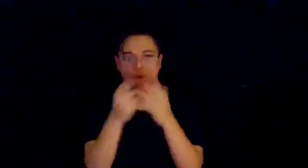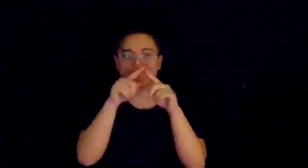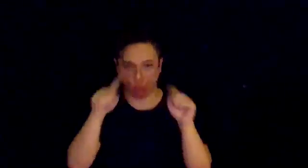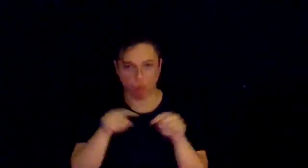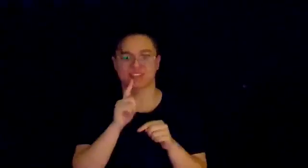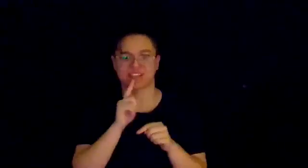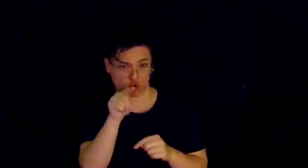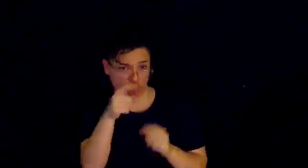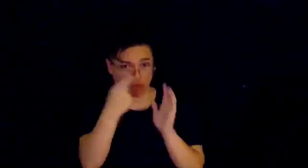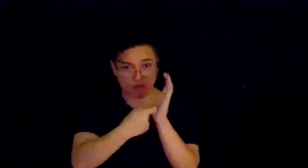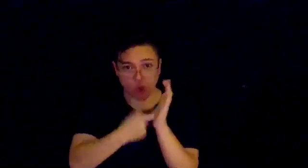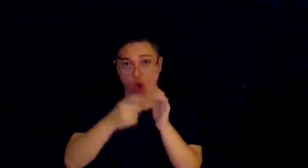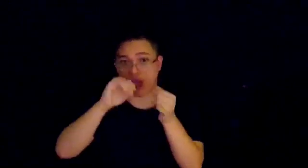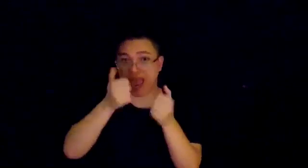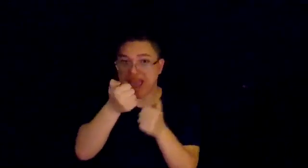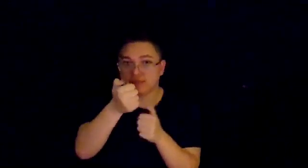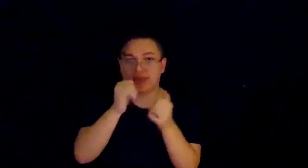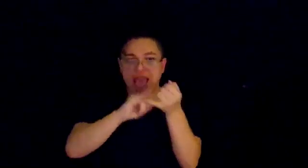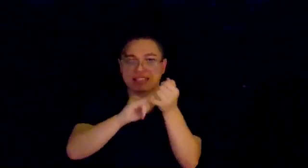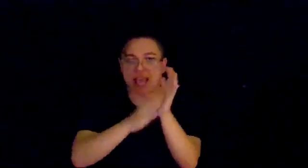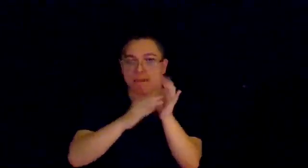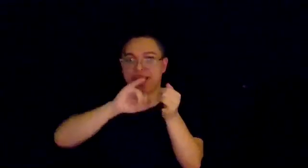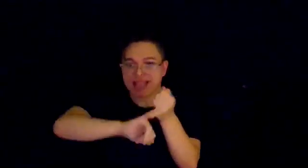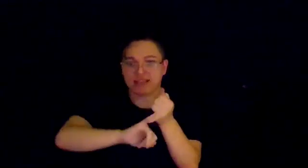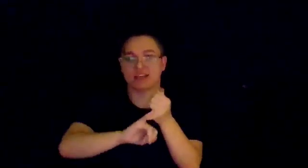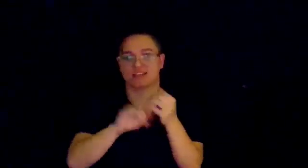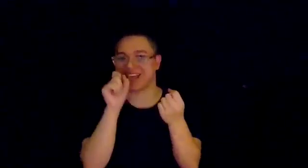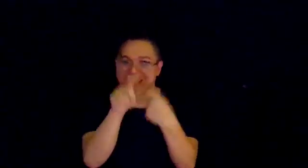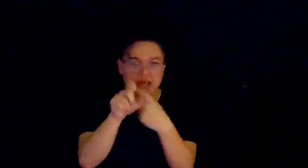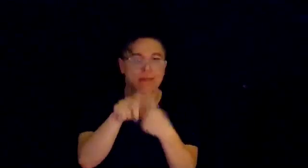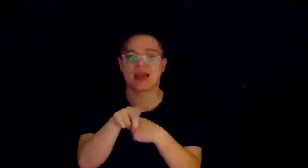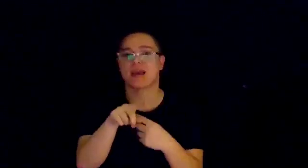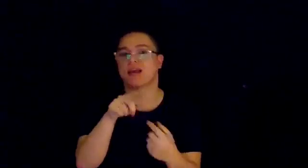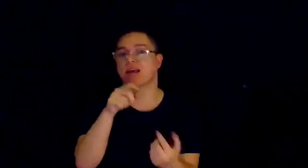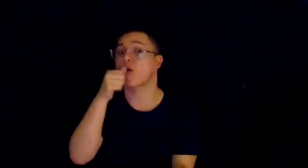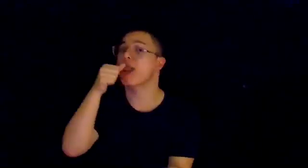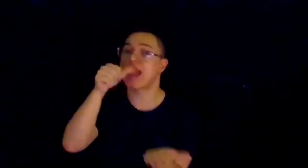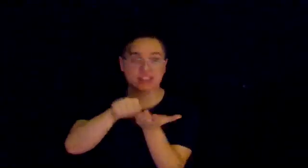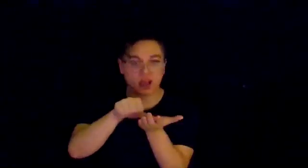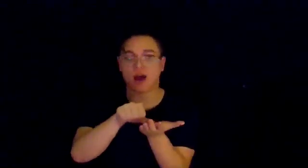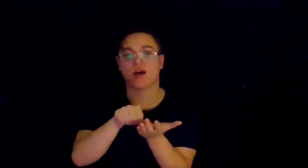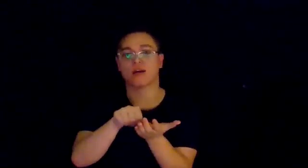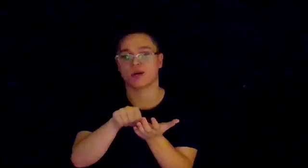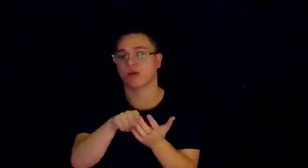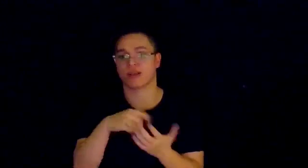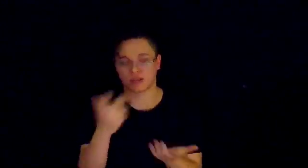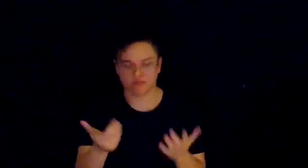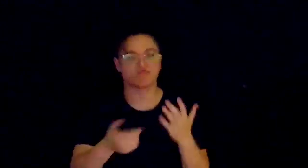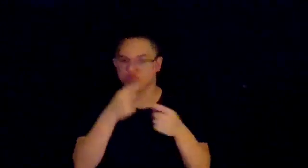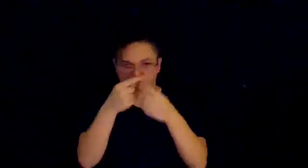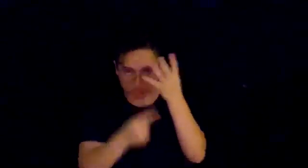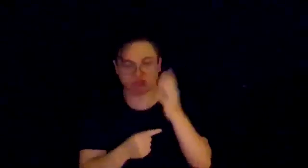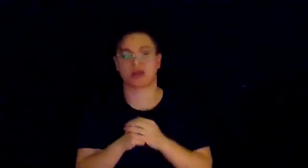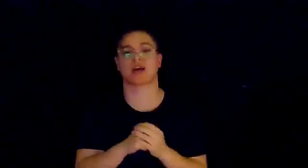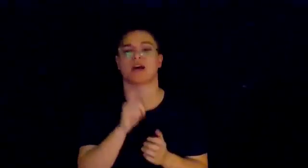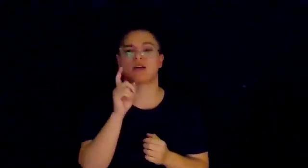you. So I know on the form it asks whether you'd prefer SMS or if you'd like it communicated through email or letter